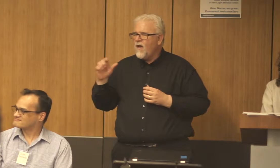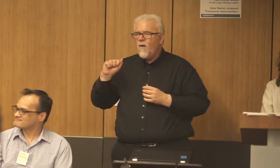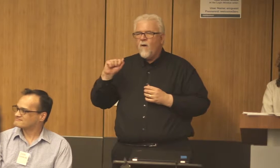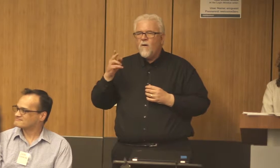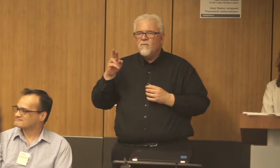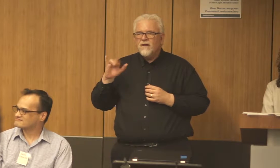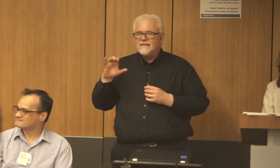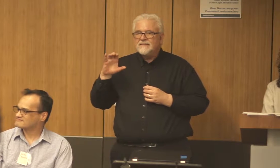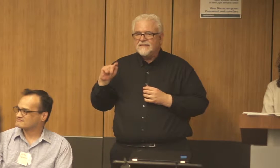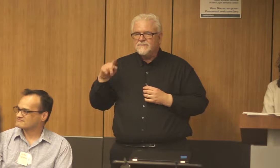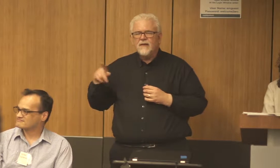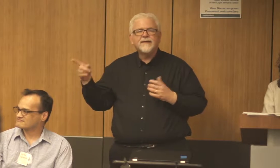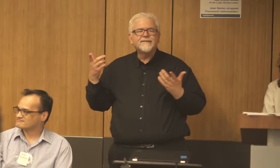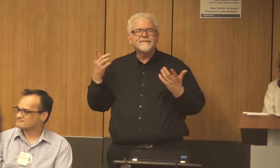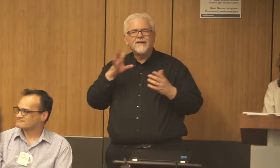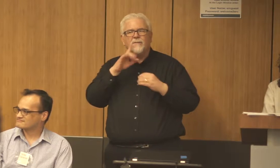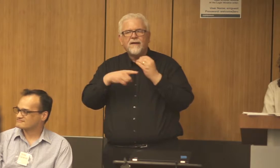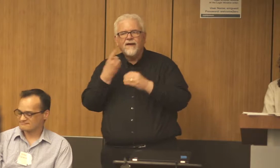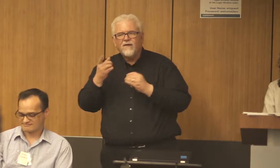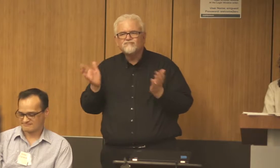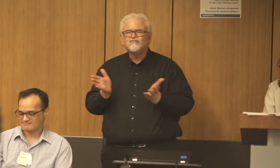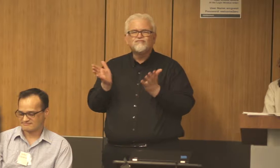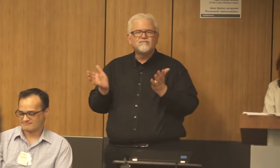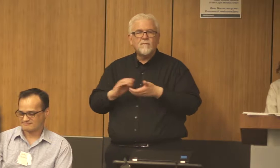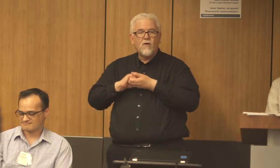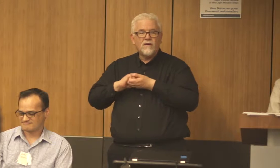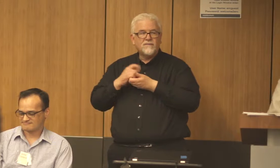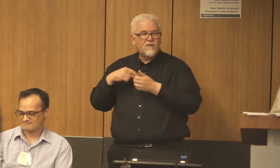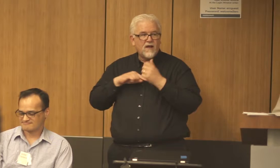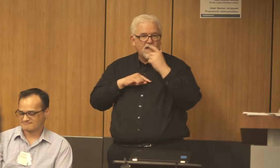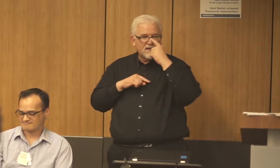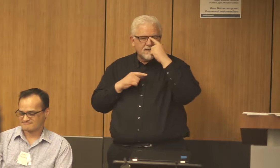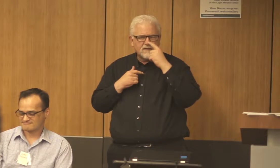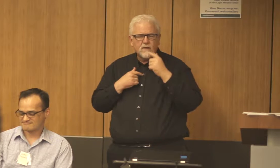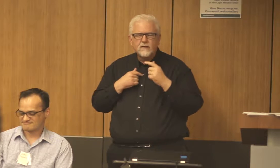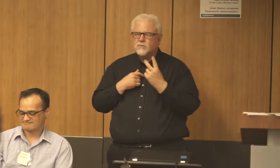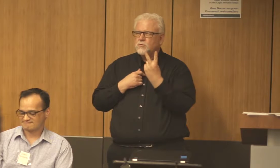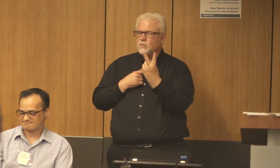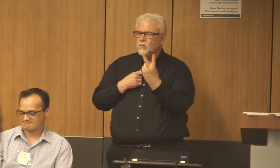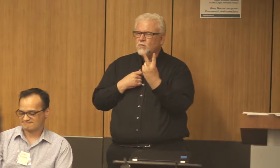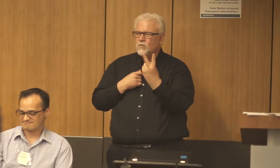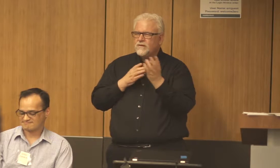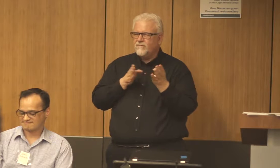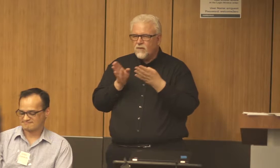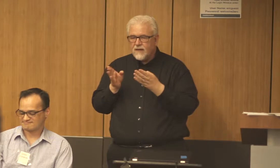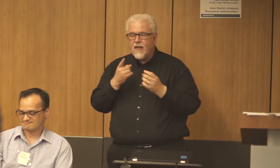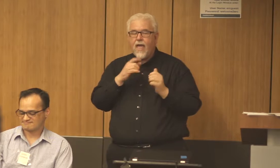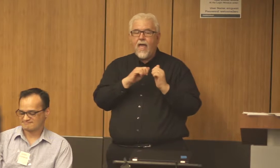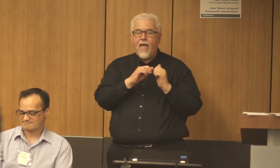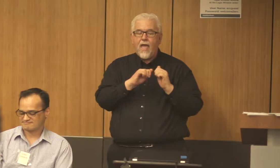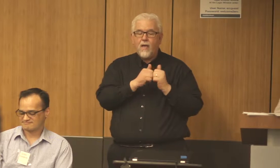Well, for in terms of cultivating partnerships for us, I think we've kind of found it twofold. I mean, for identifying